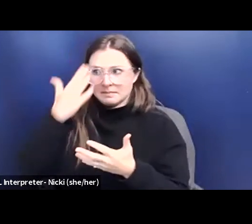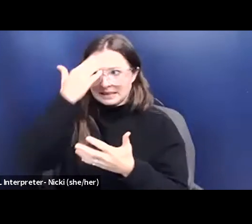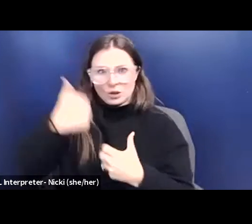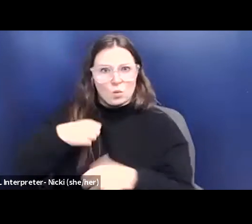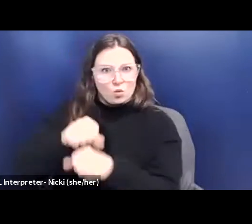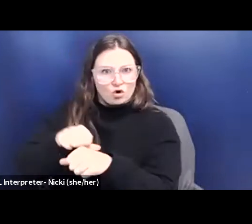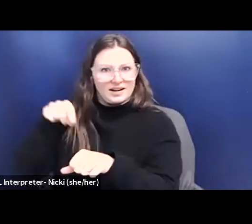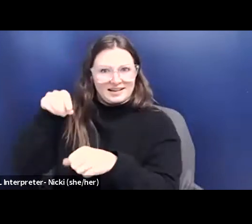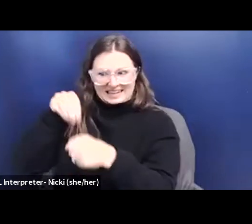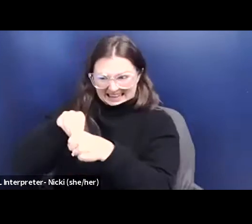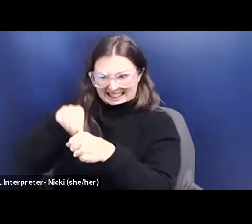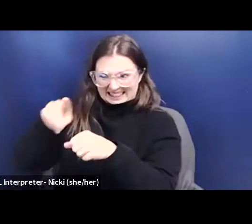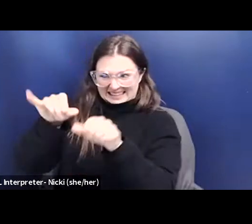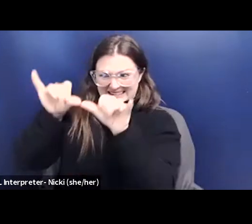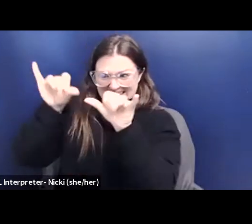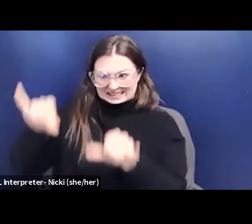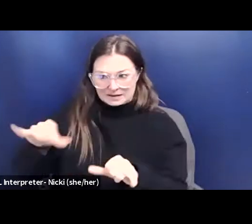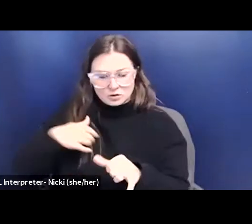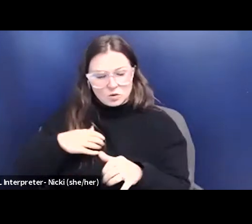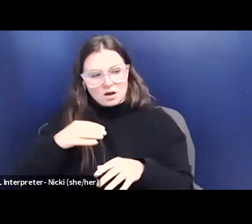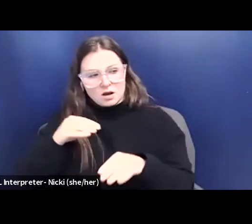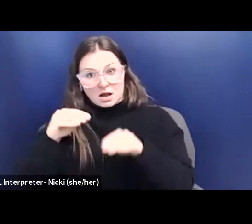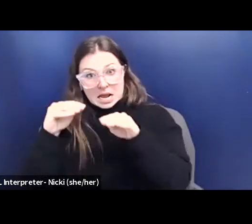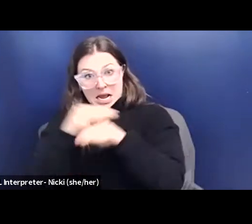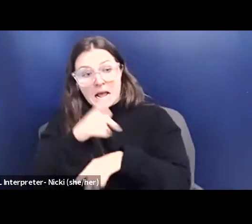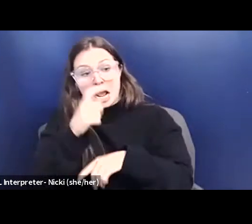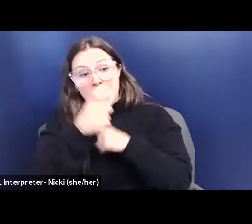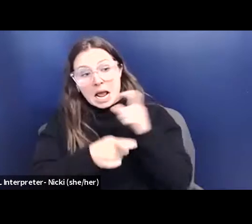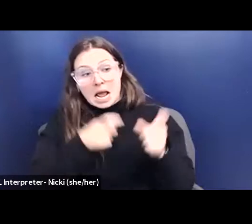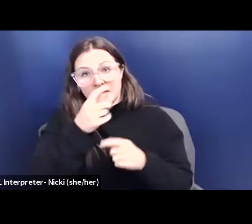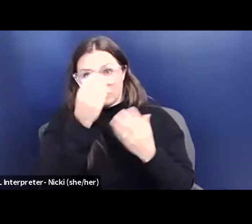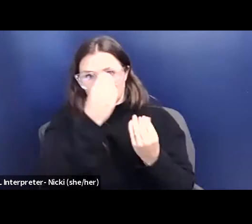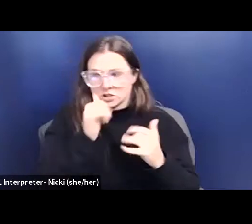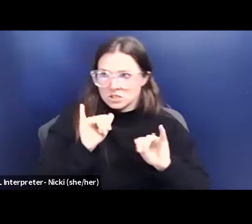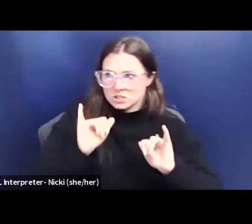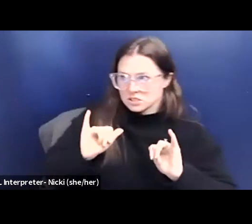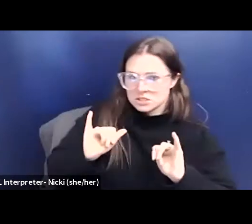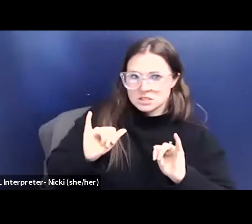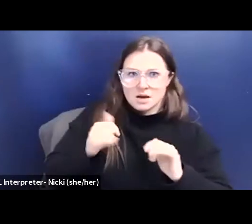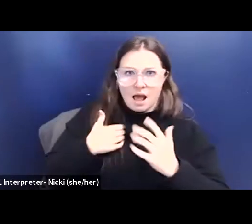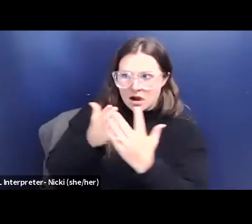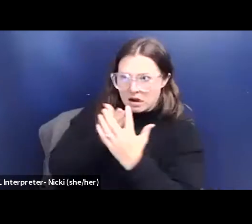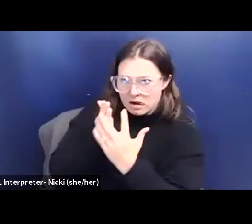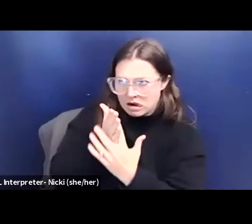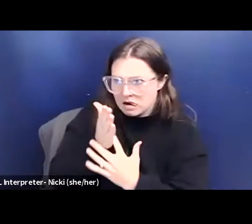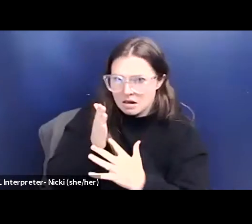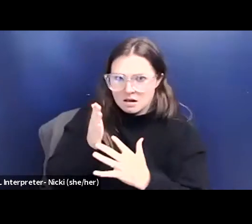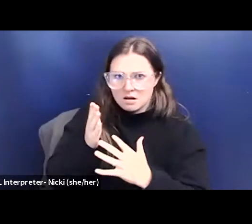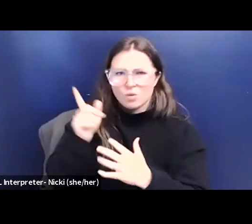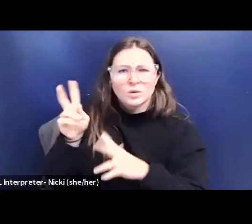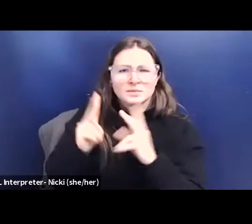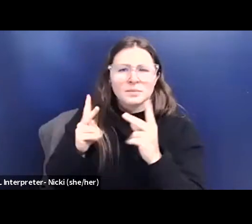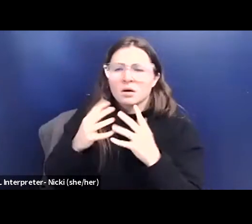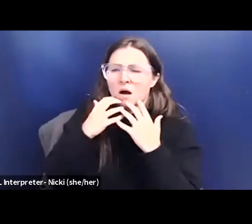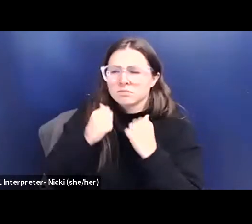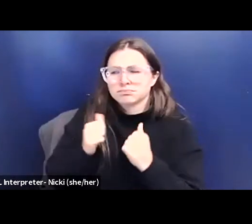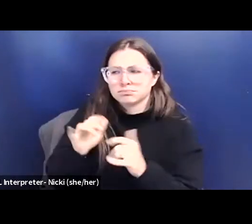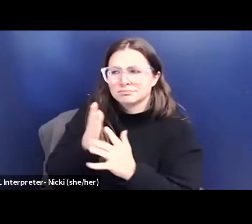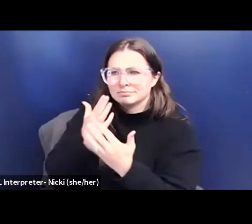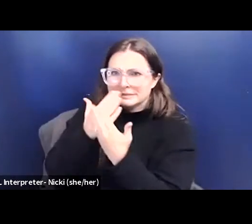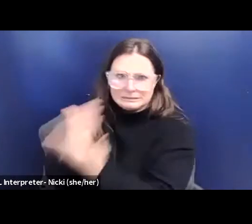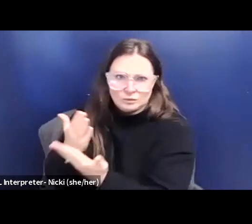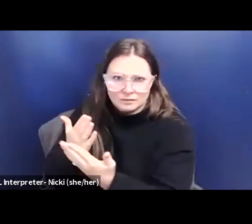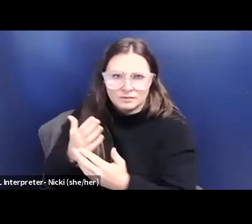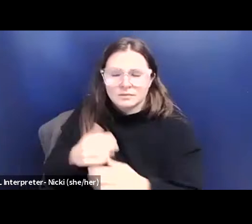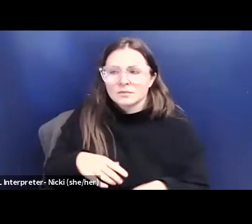to give me information so that I can move towards what I need, right? Those folks have been invaluable, right? But we have to support folks